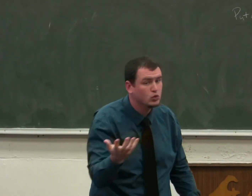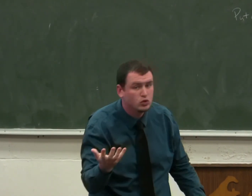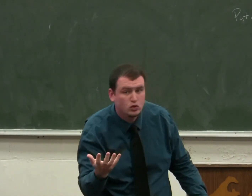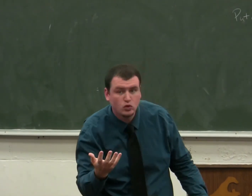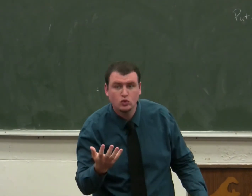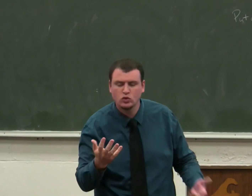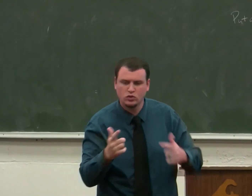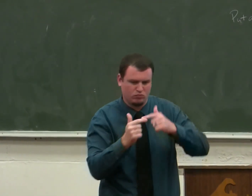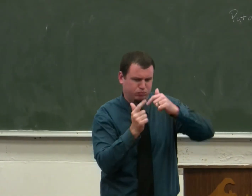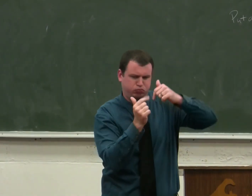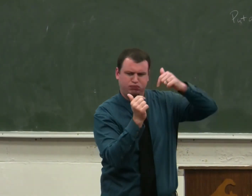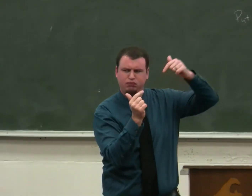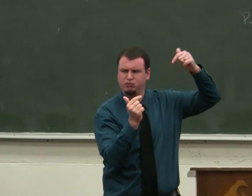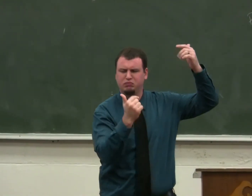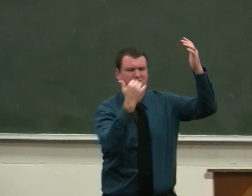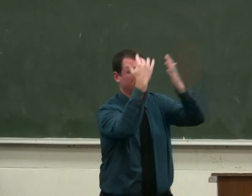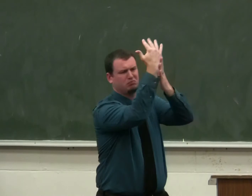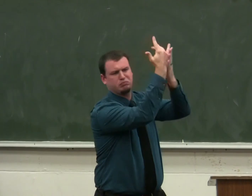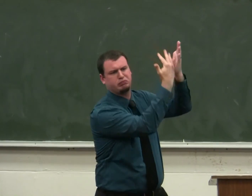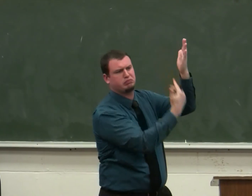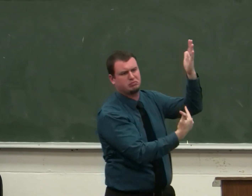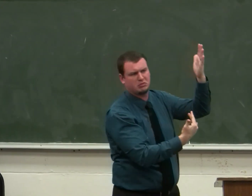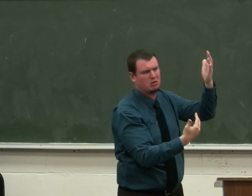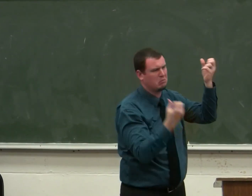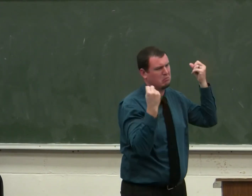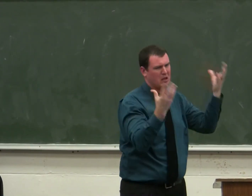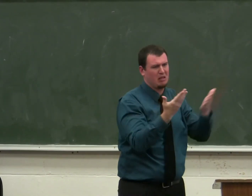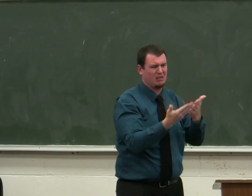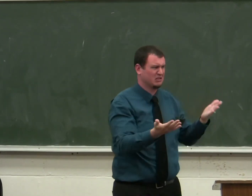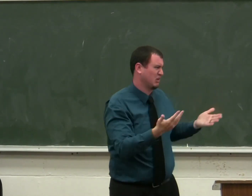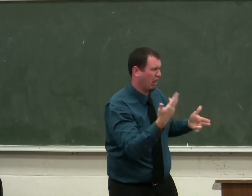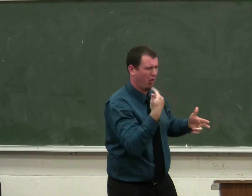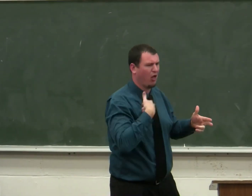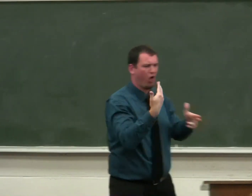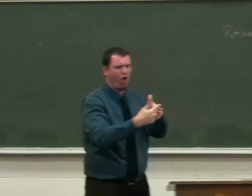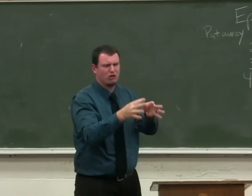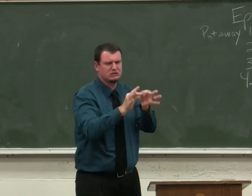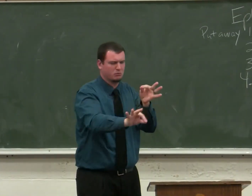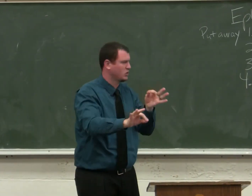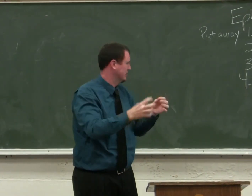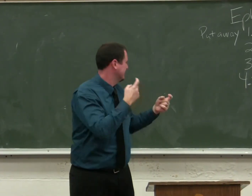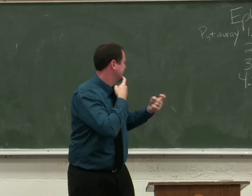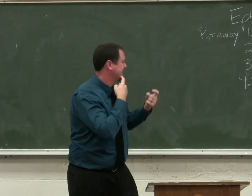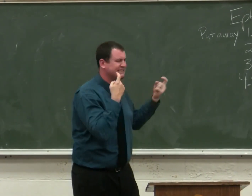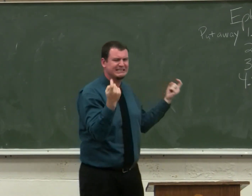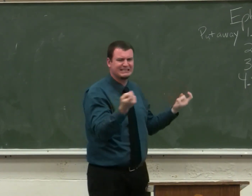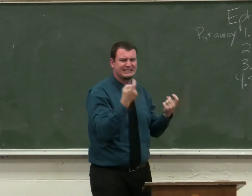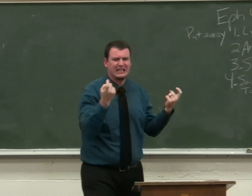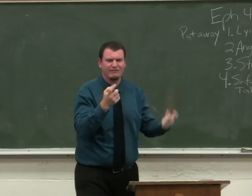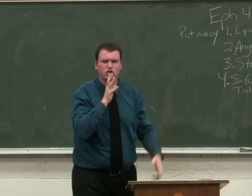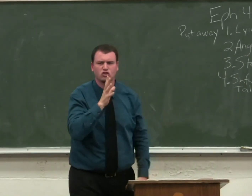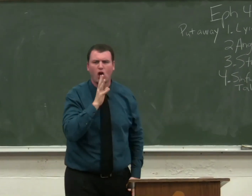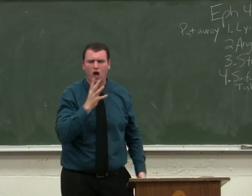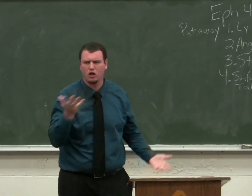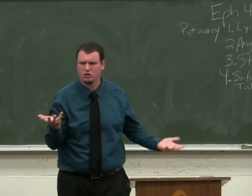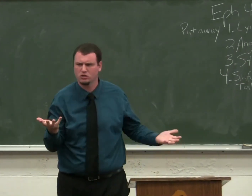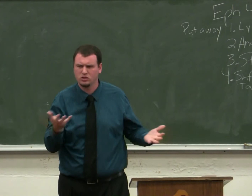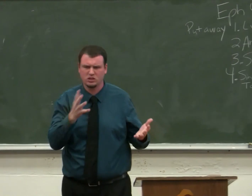dirty jokes. The list goes on. It could be anything, many things. And I'll just put it simply, sinful